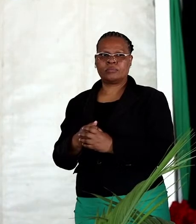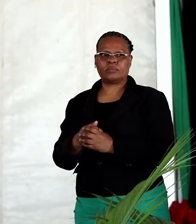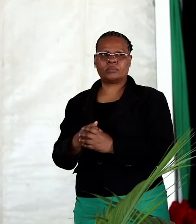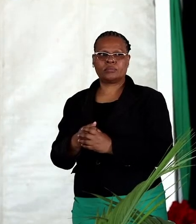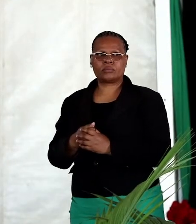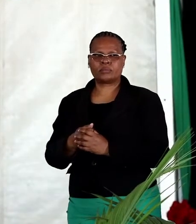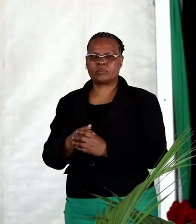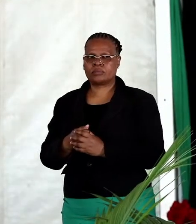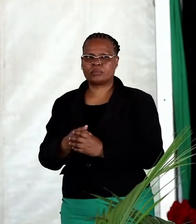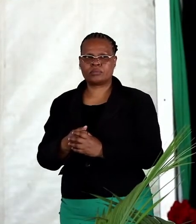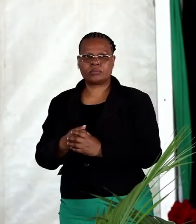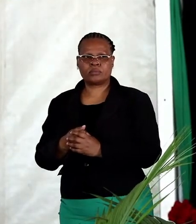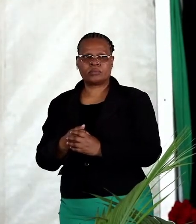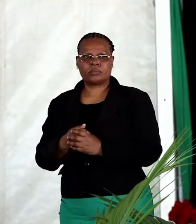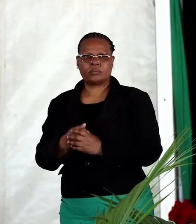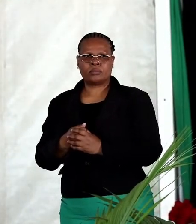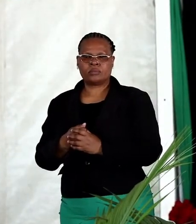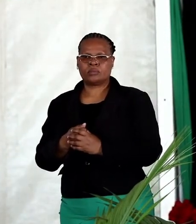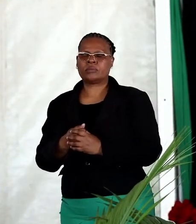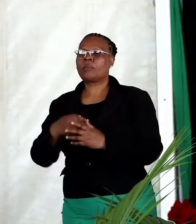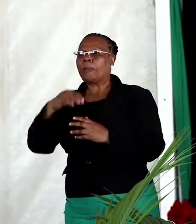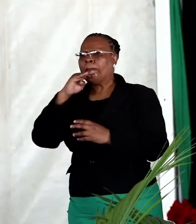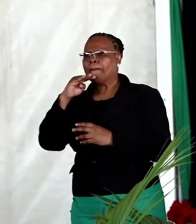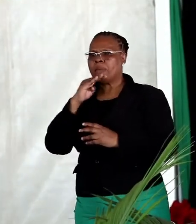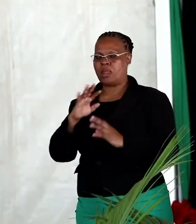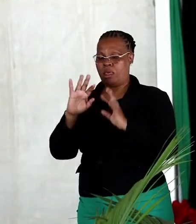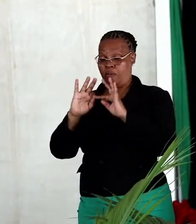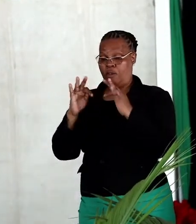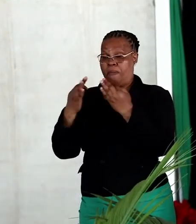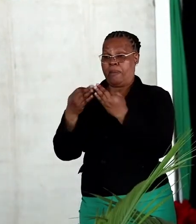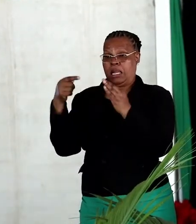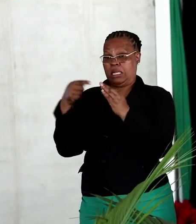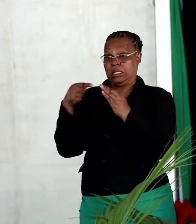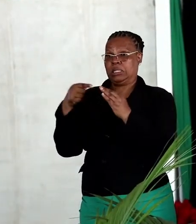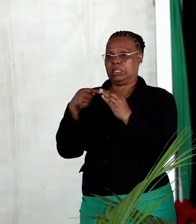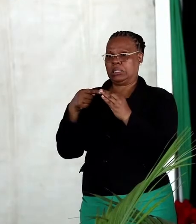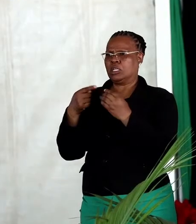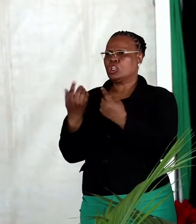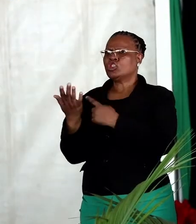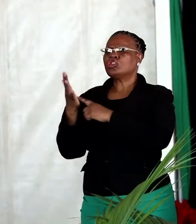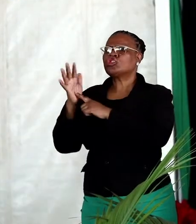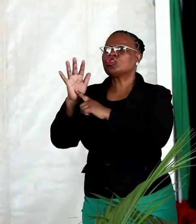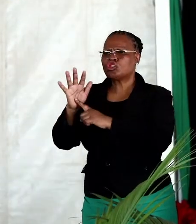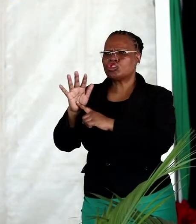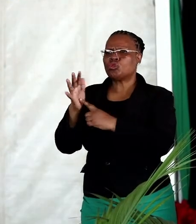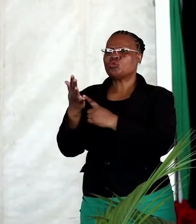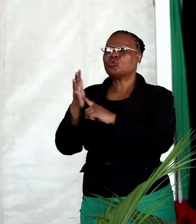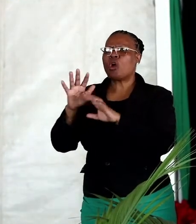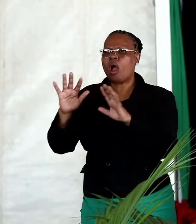The families have been represented from